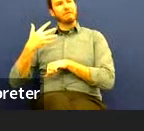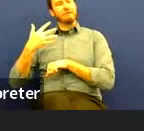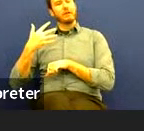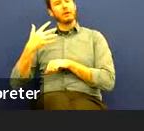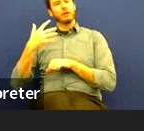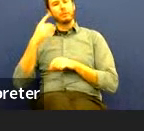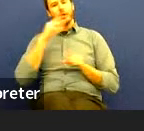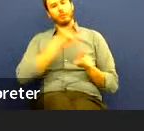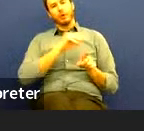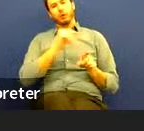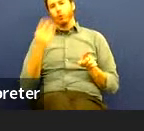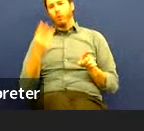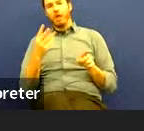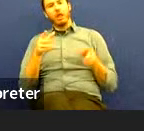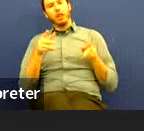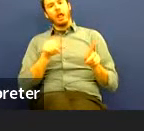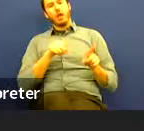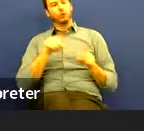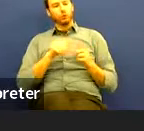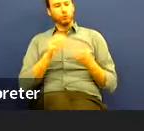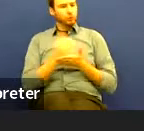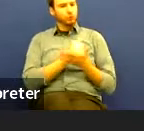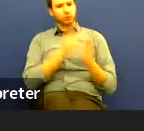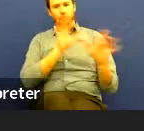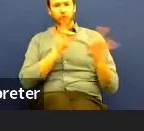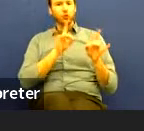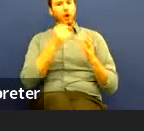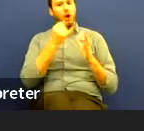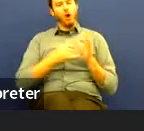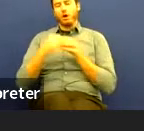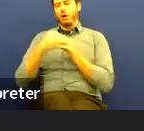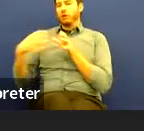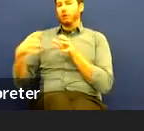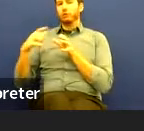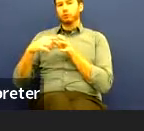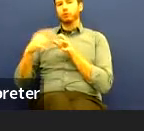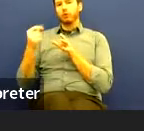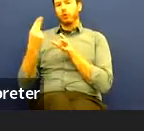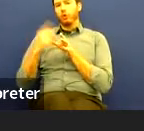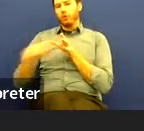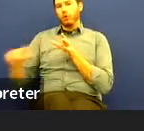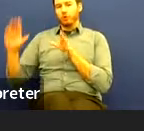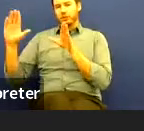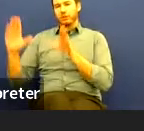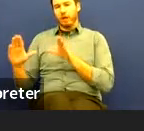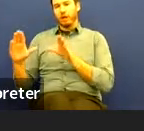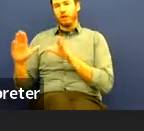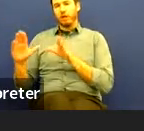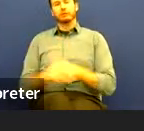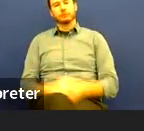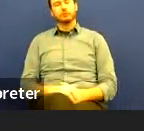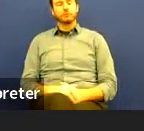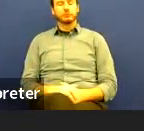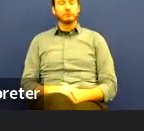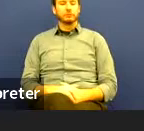Tuesdays, Wednesdays to keep adding art because it will be ever growing and evolving as we go through our list of